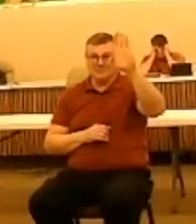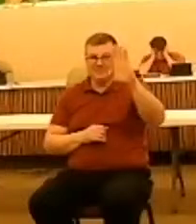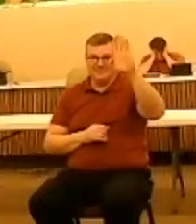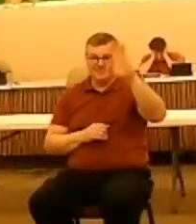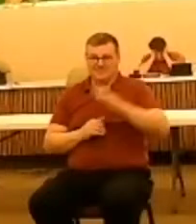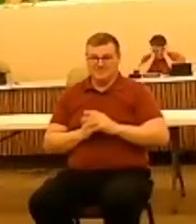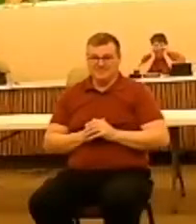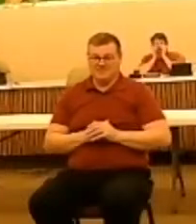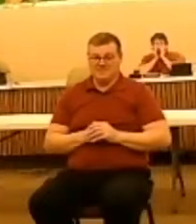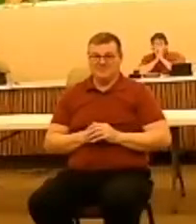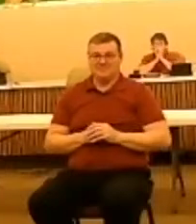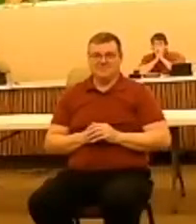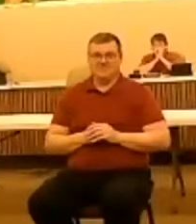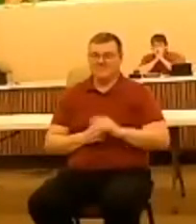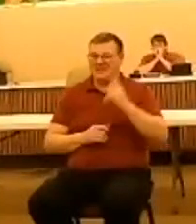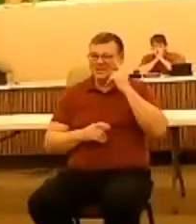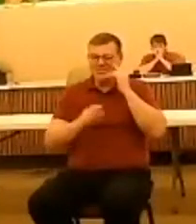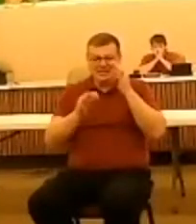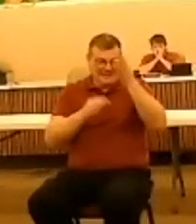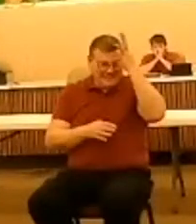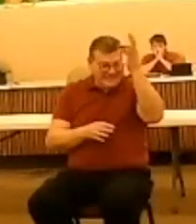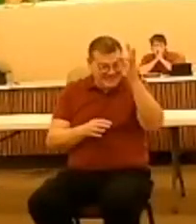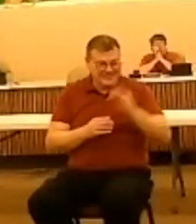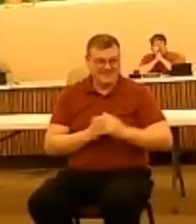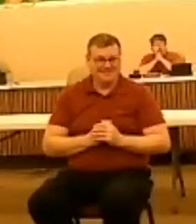Sorry. Just in the nick of time, Kevin.